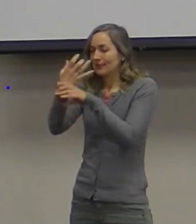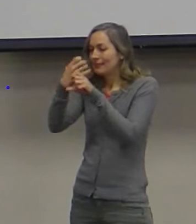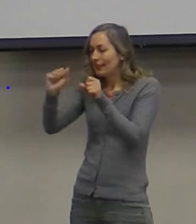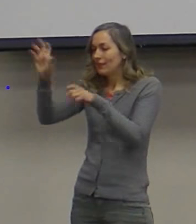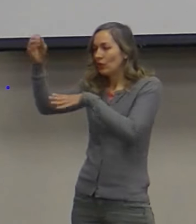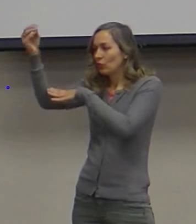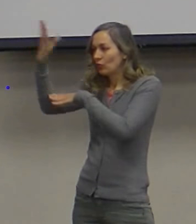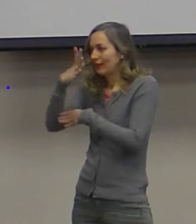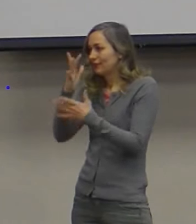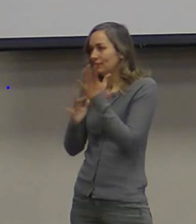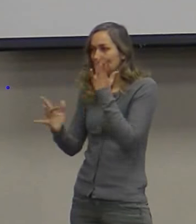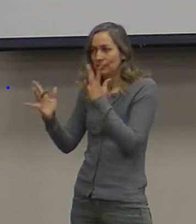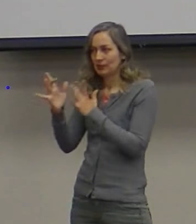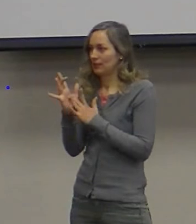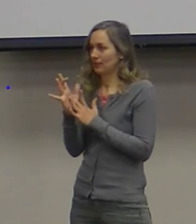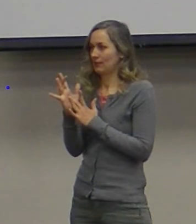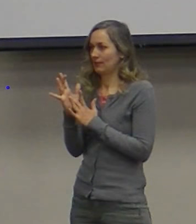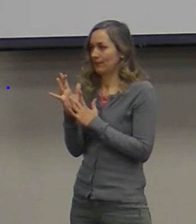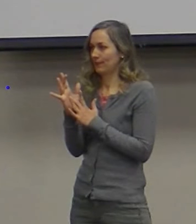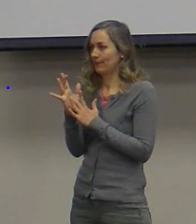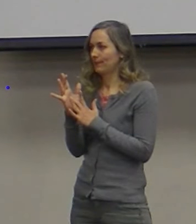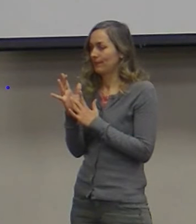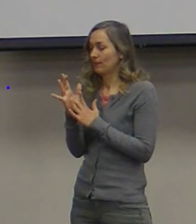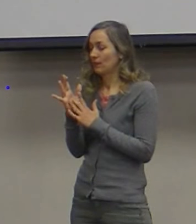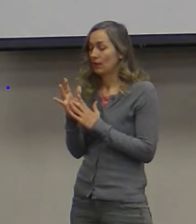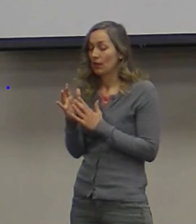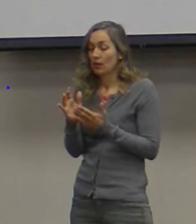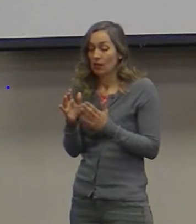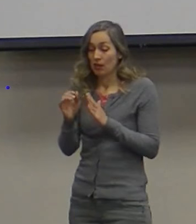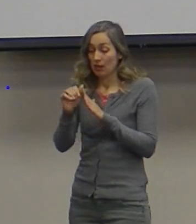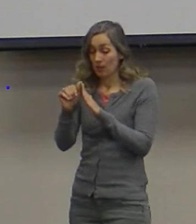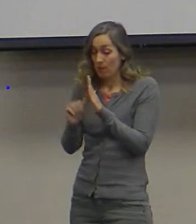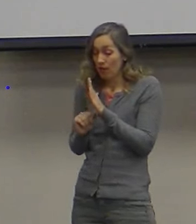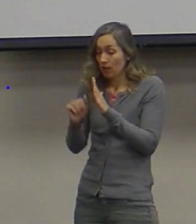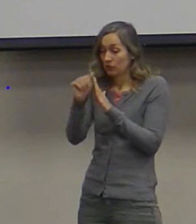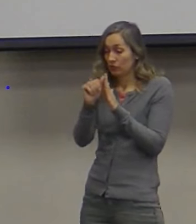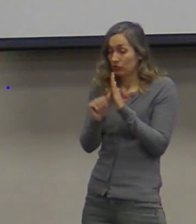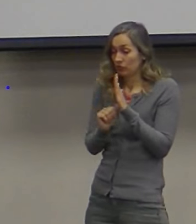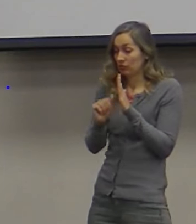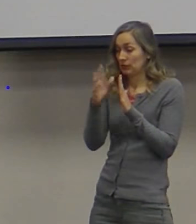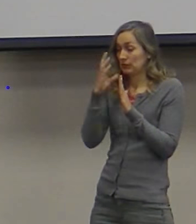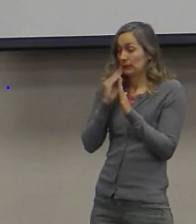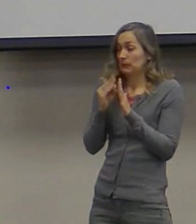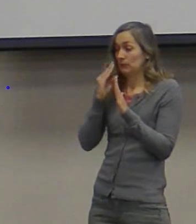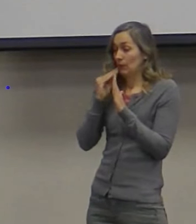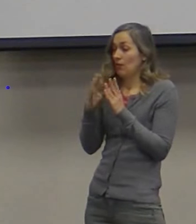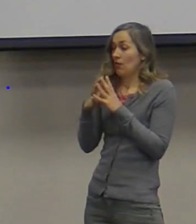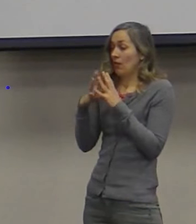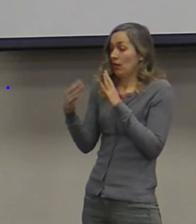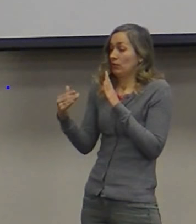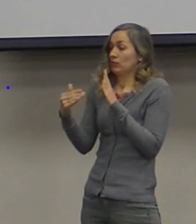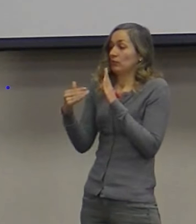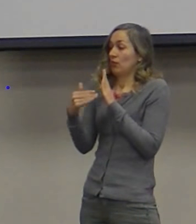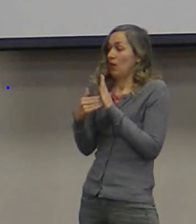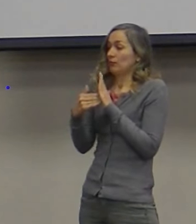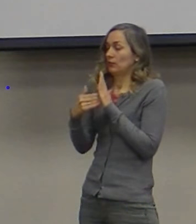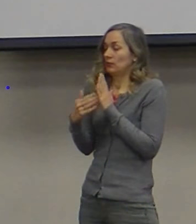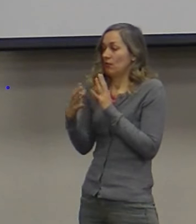of Jesus. The apostles ran up against opposition and persecution.